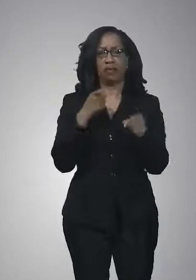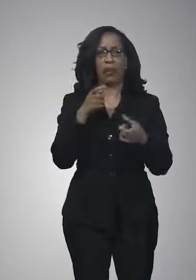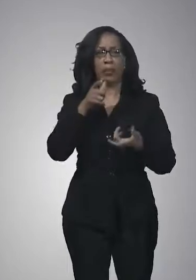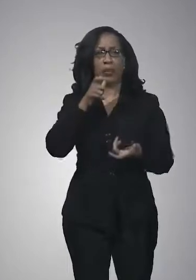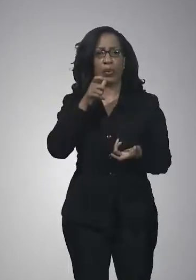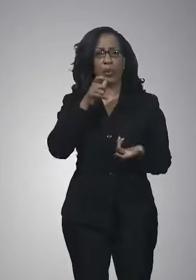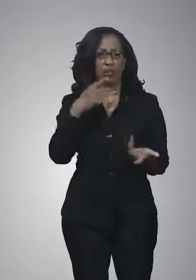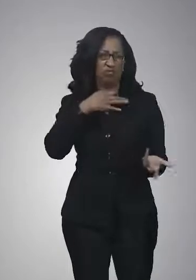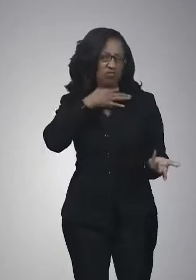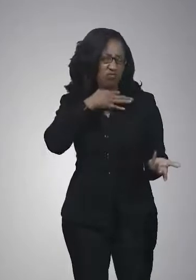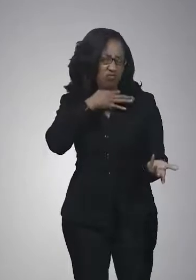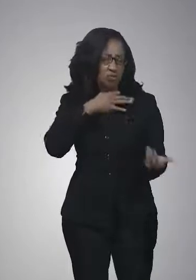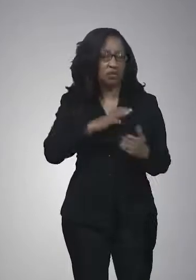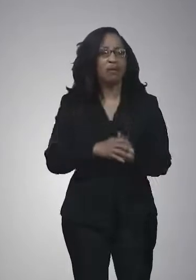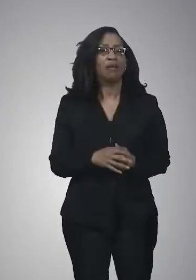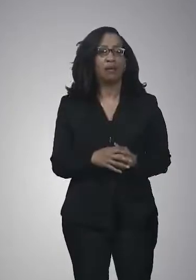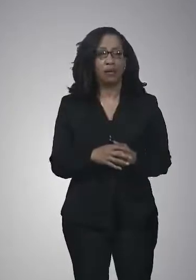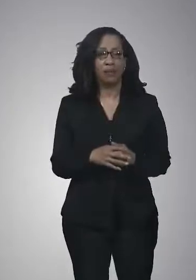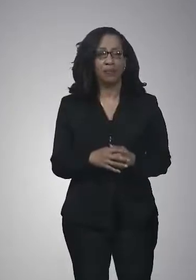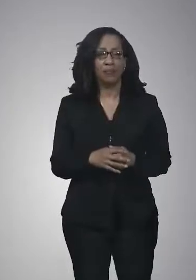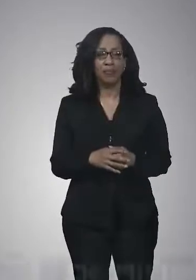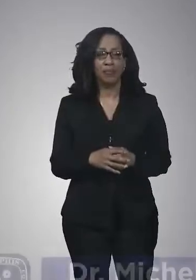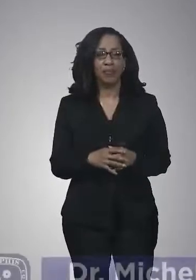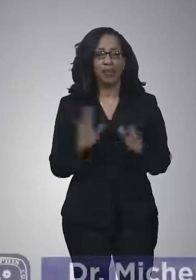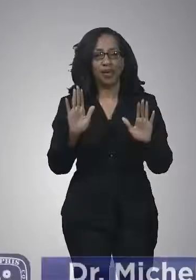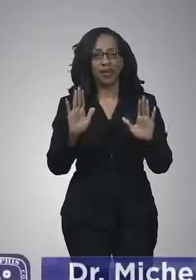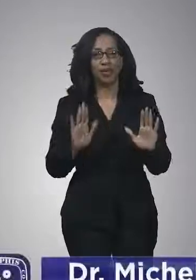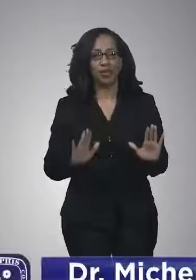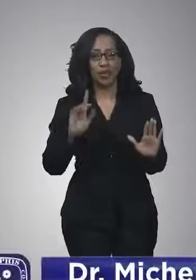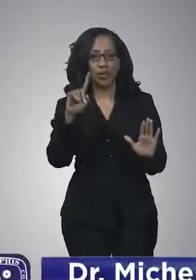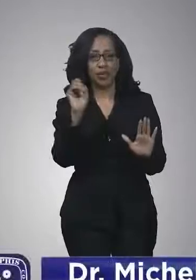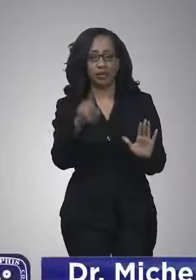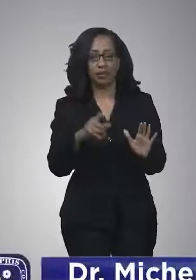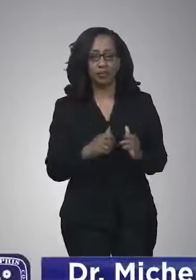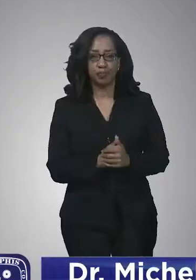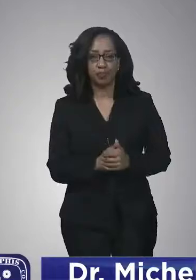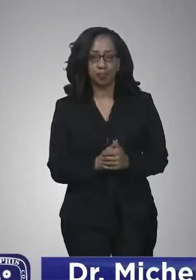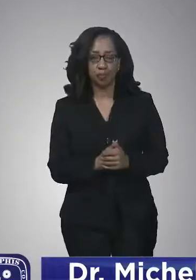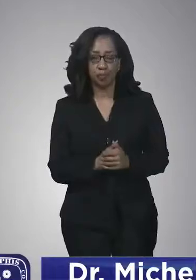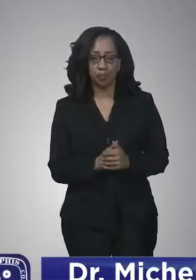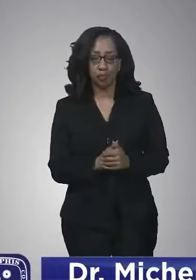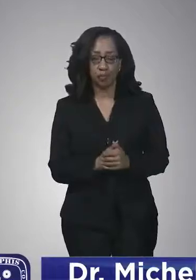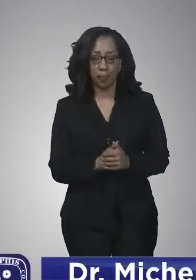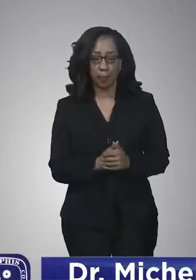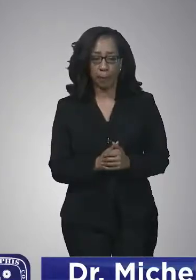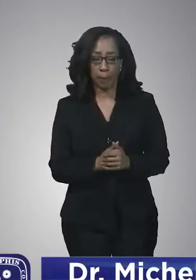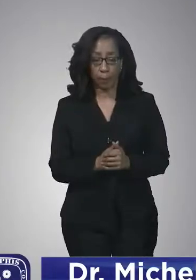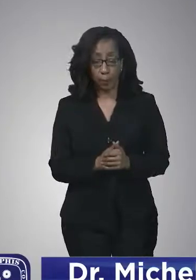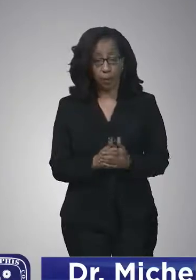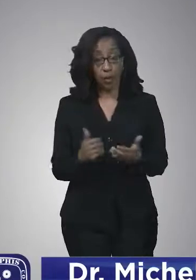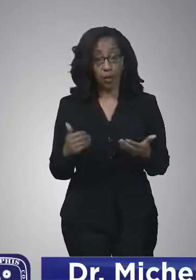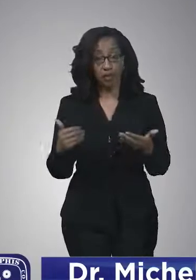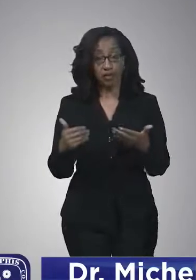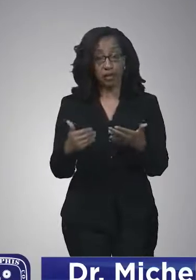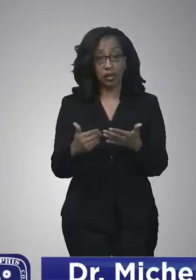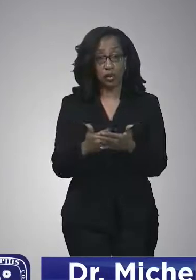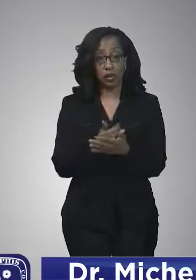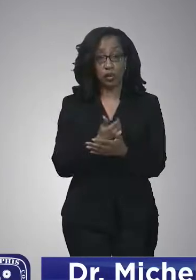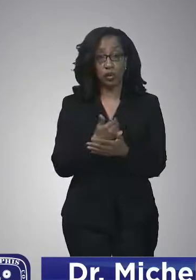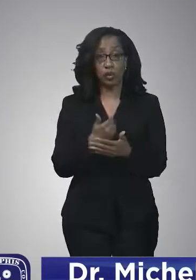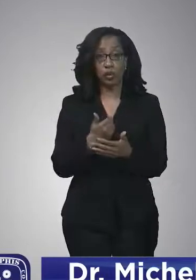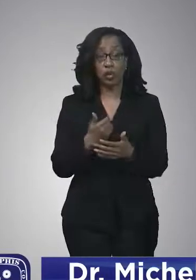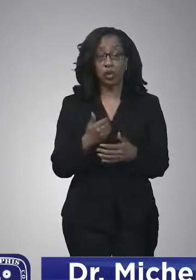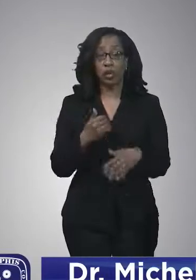follow-up. Great question. So what I will tell you is that we have and you know this, we have a joint